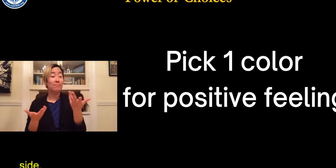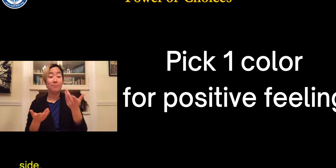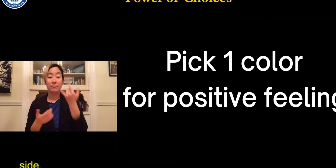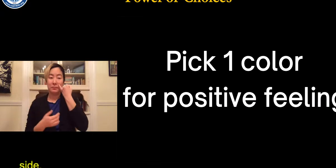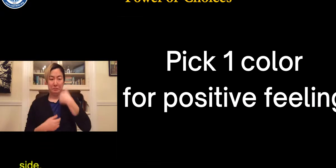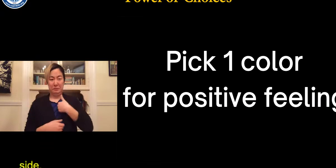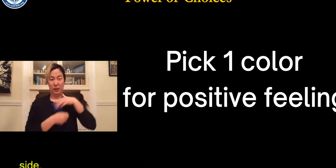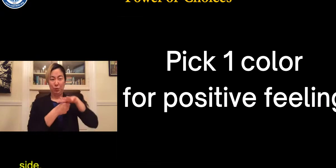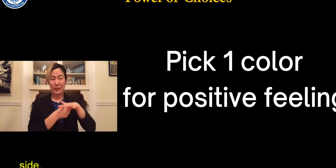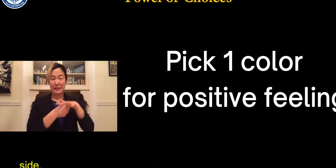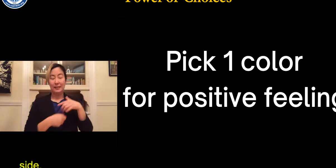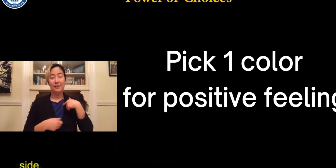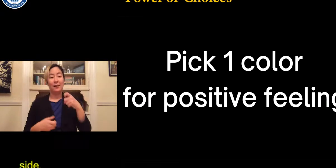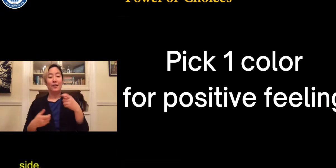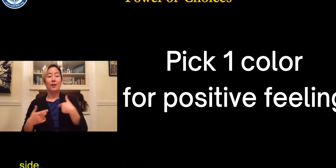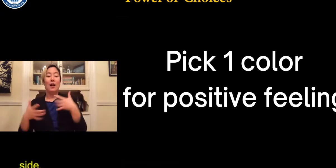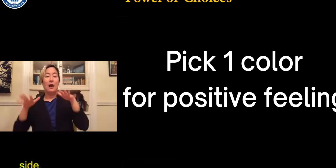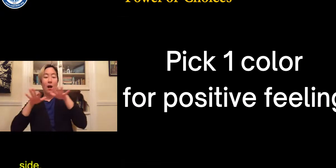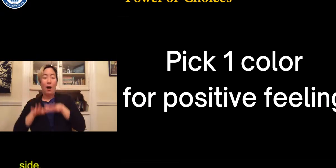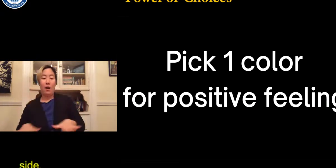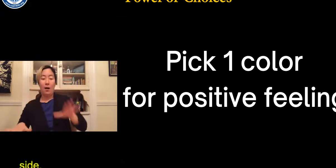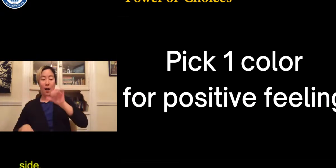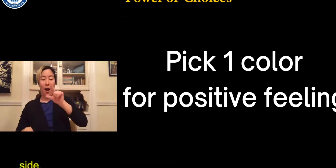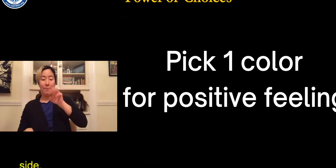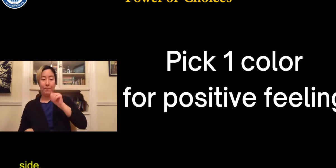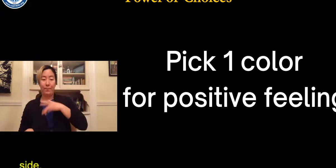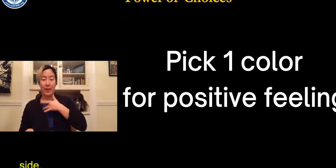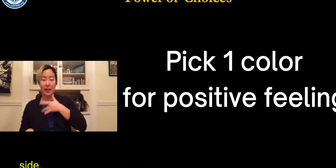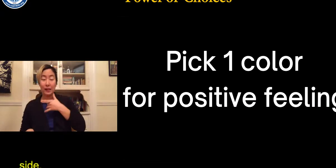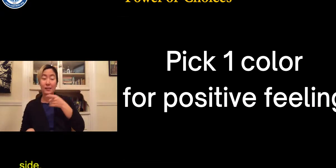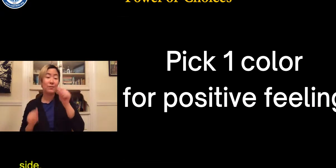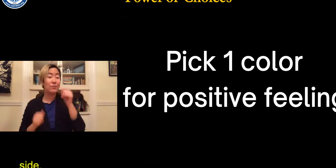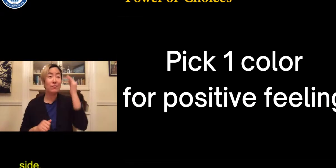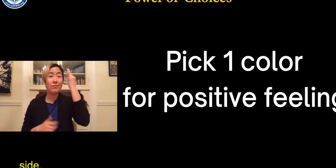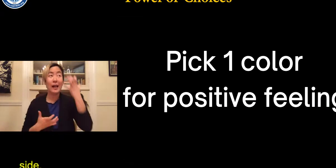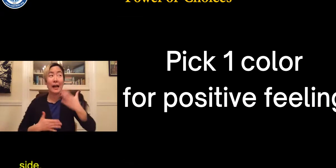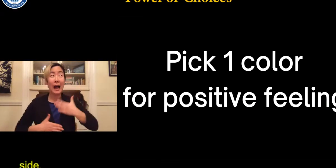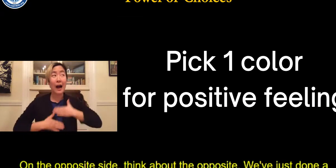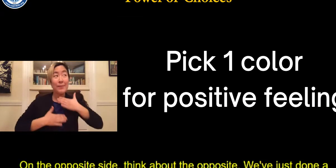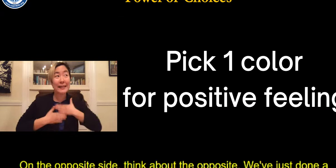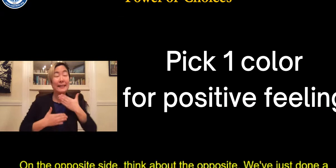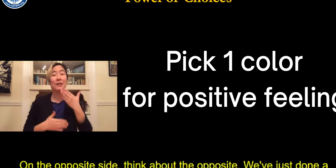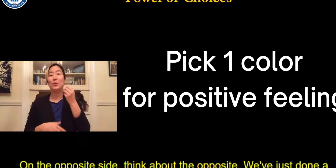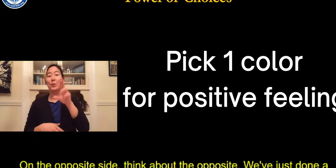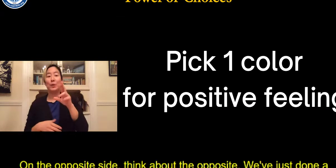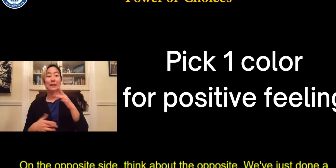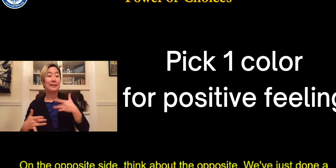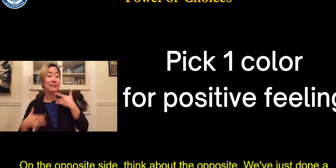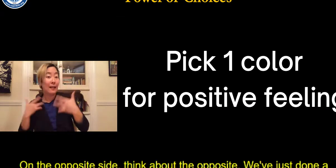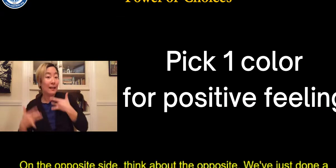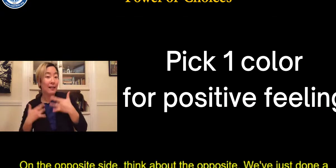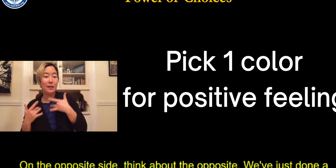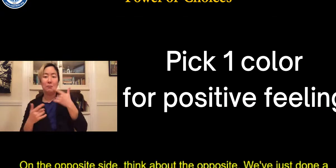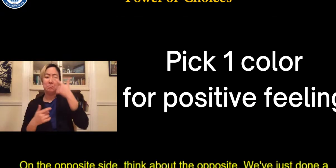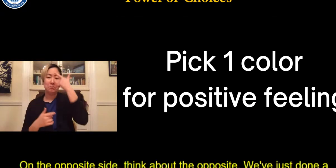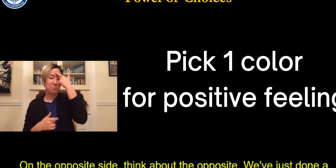feeling. Now we are talking about a positive feeling. I want you to pick a color that represents something